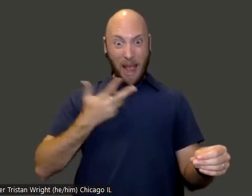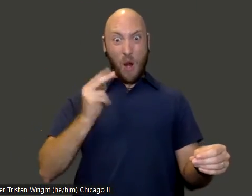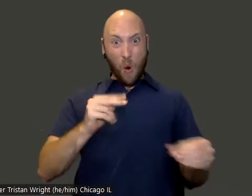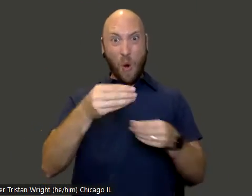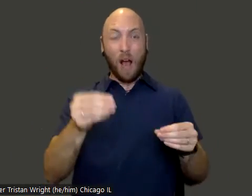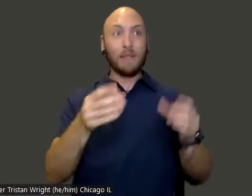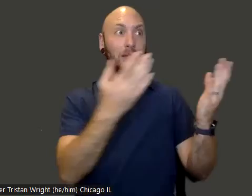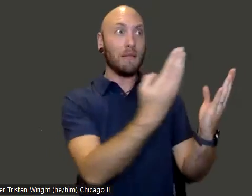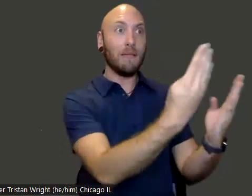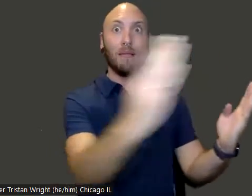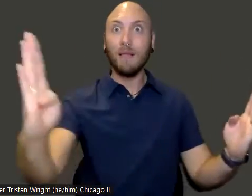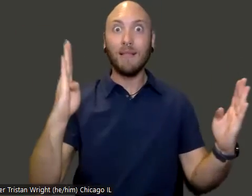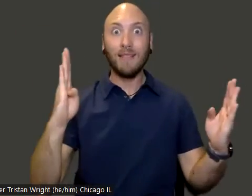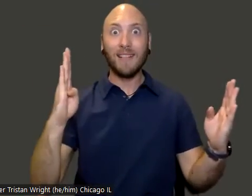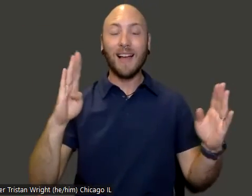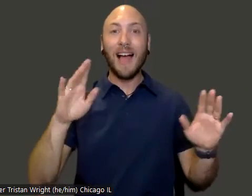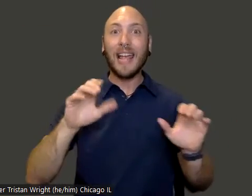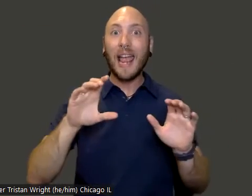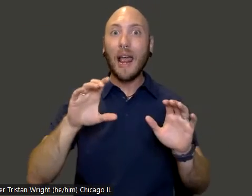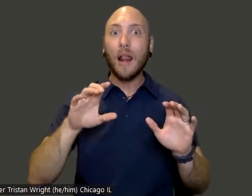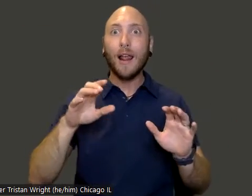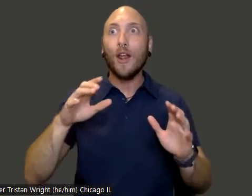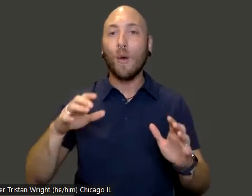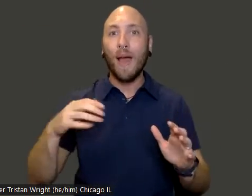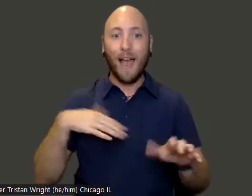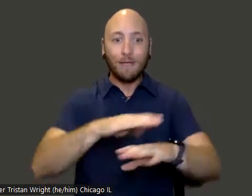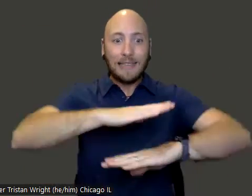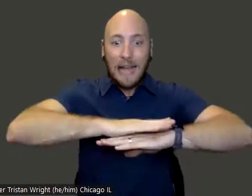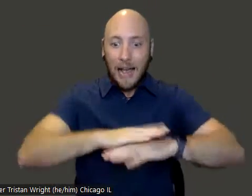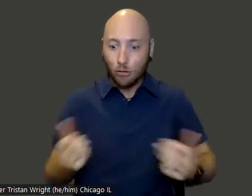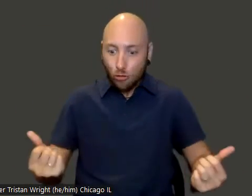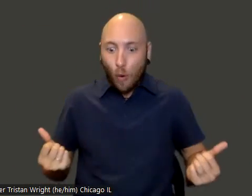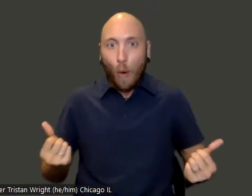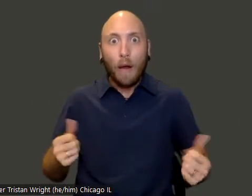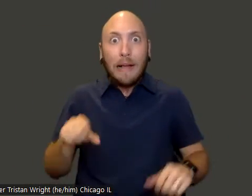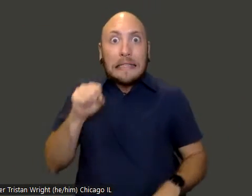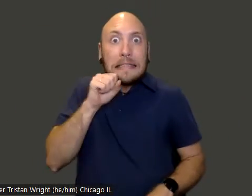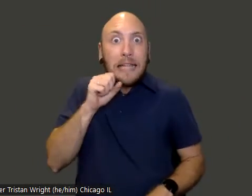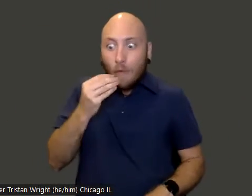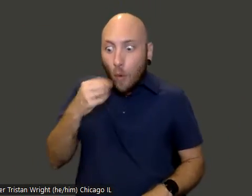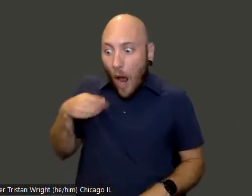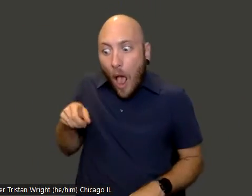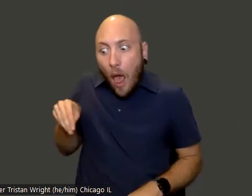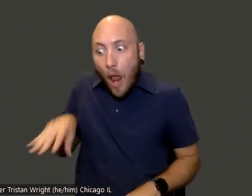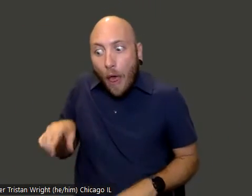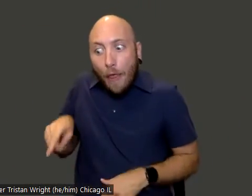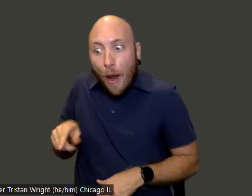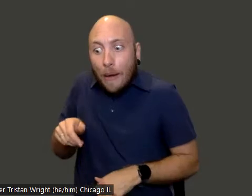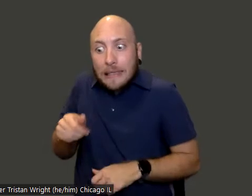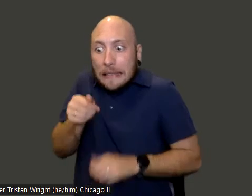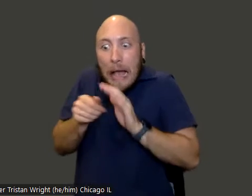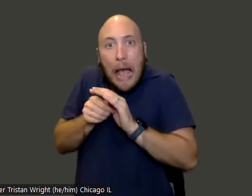like I can hide stuff in there. I can like put snacks in the drawer, and like I've never like really had anything like that before.